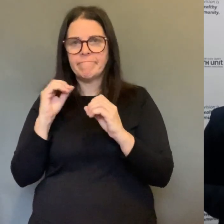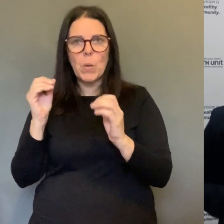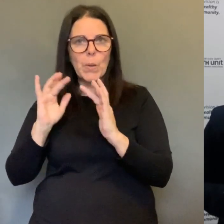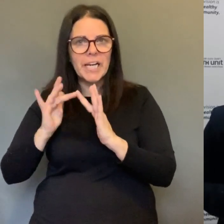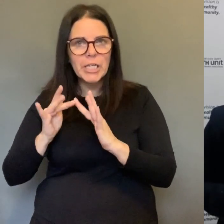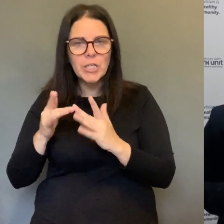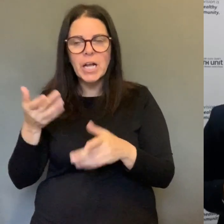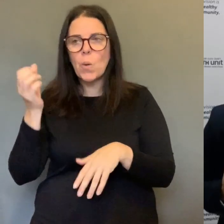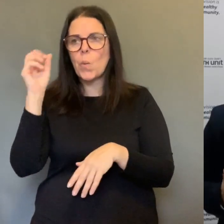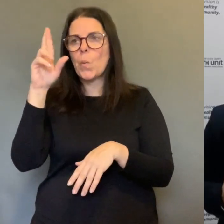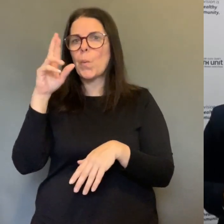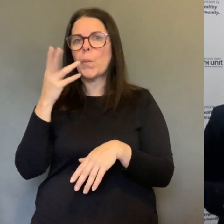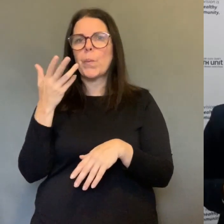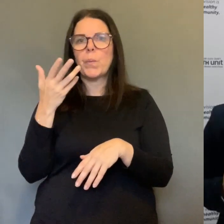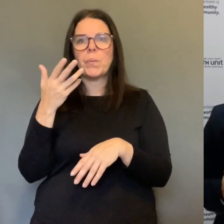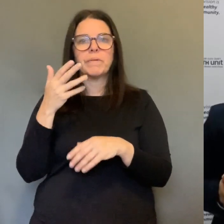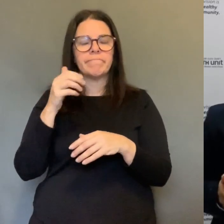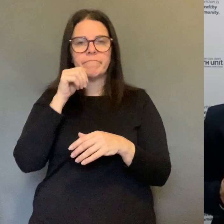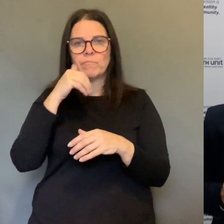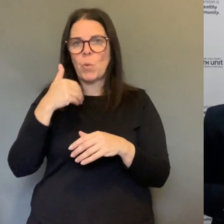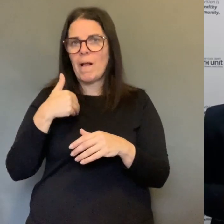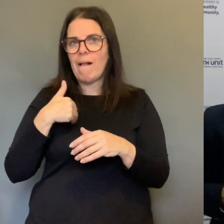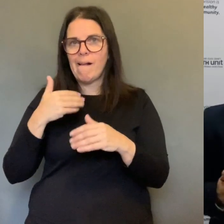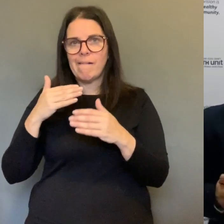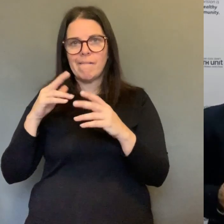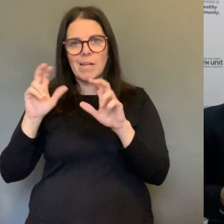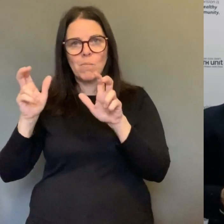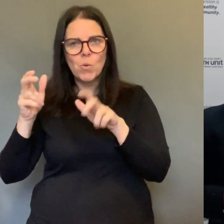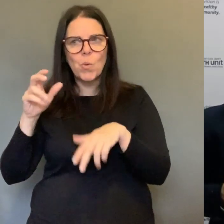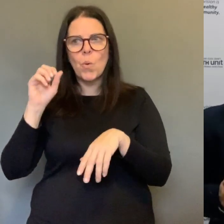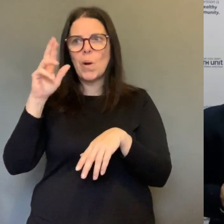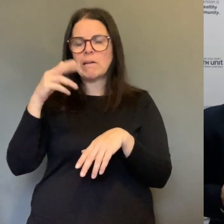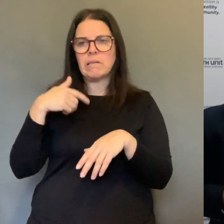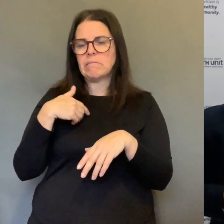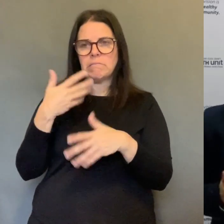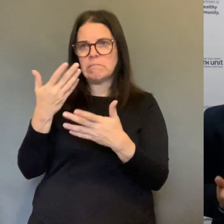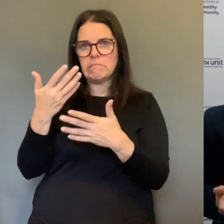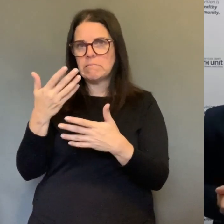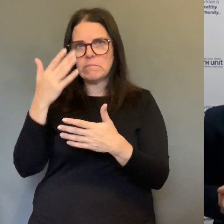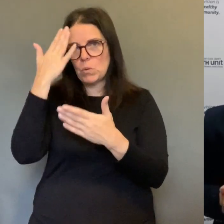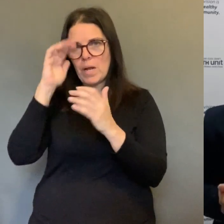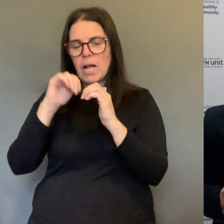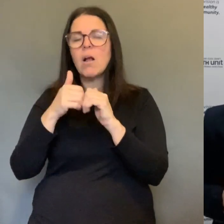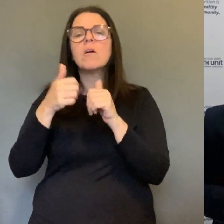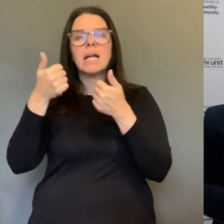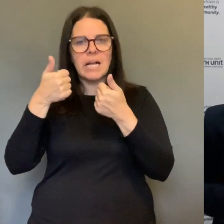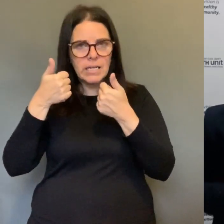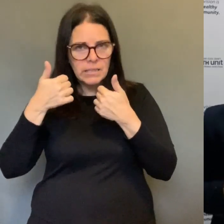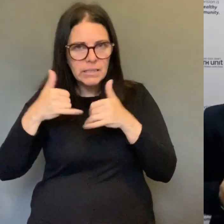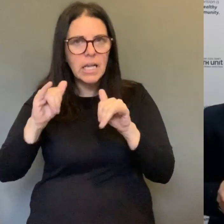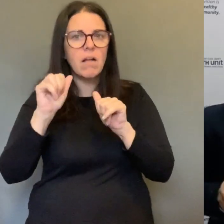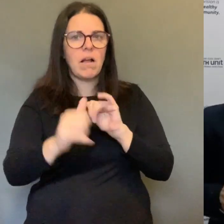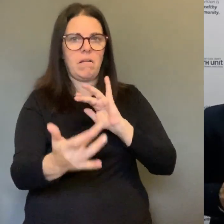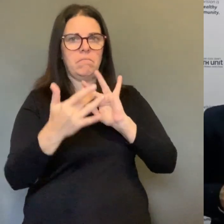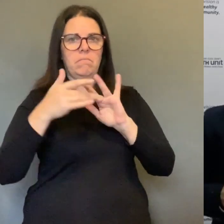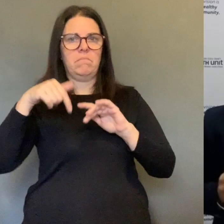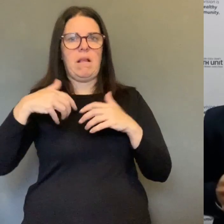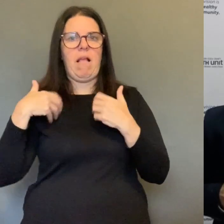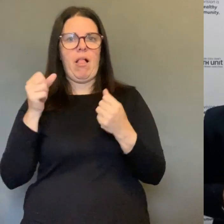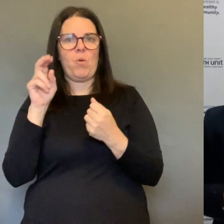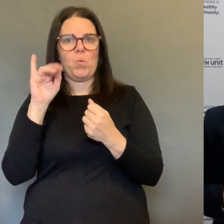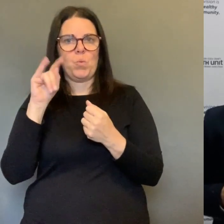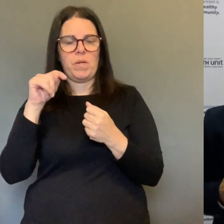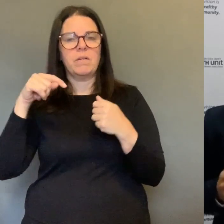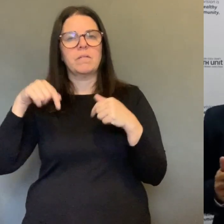results. But in the interest, if you have the ability, I would request that please go online and check it out yourself. If it's not there, that means